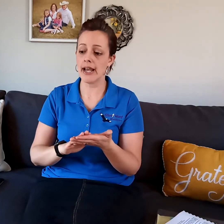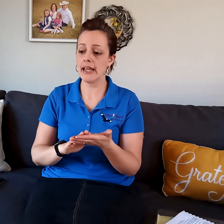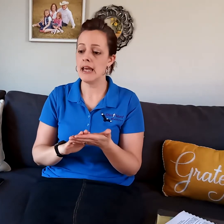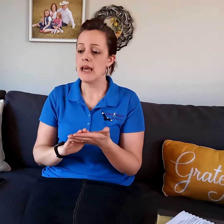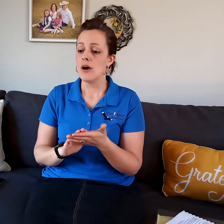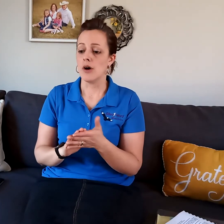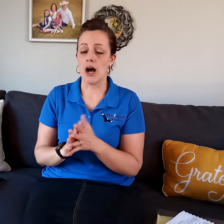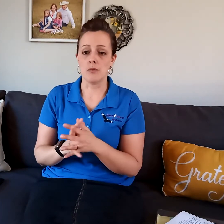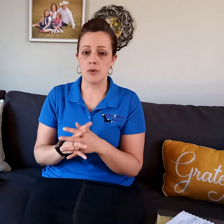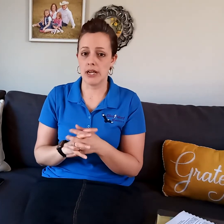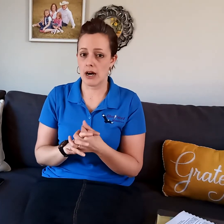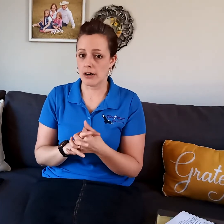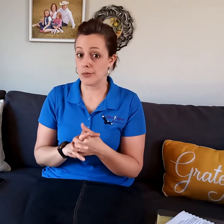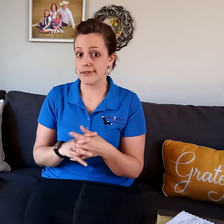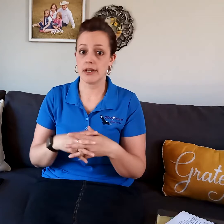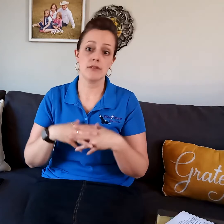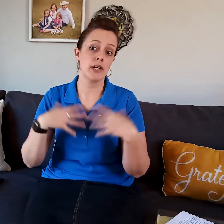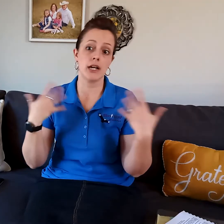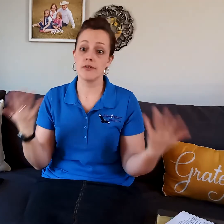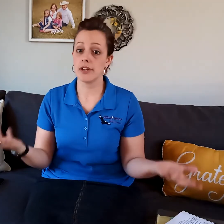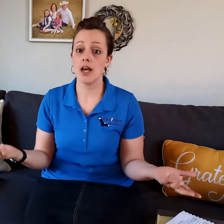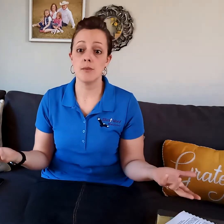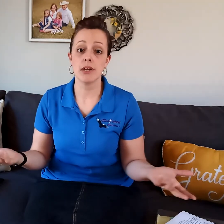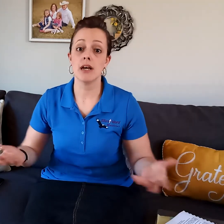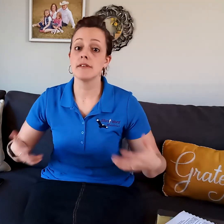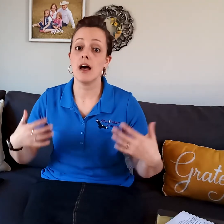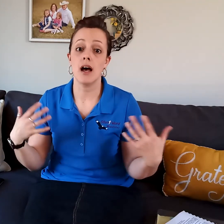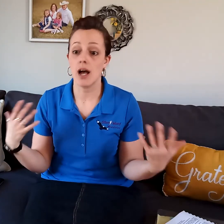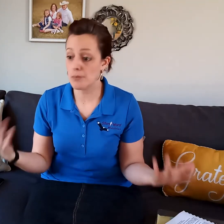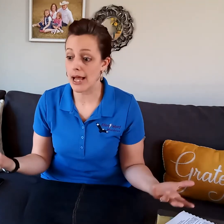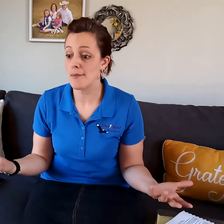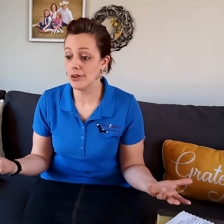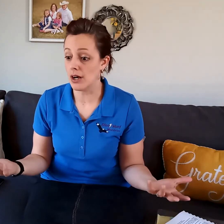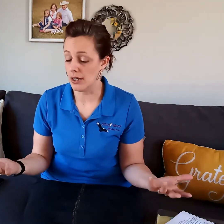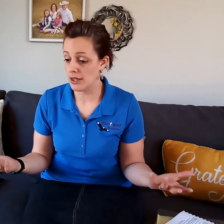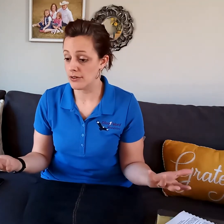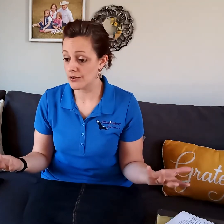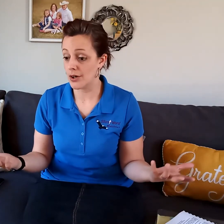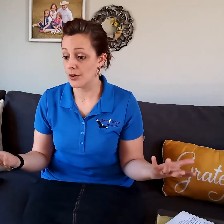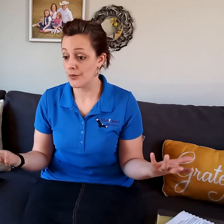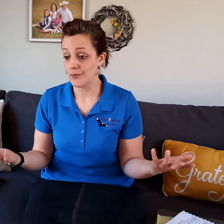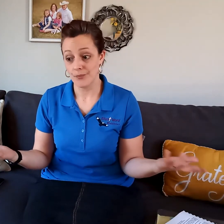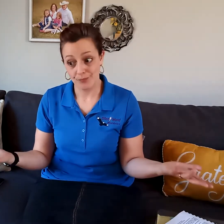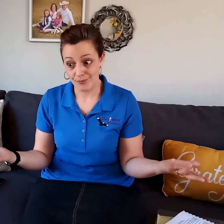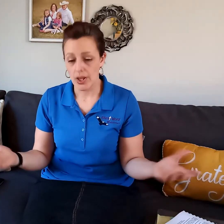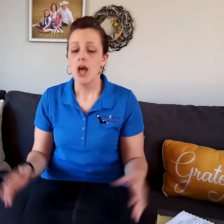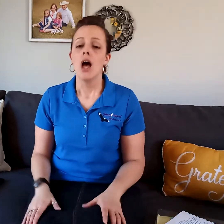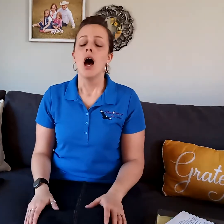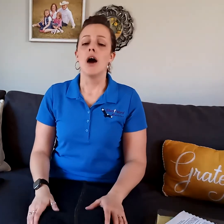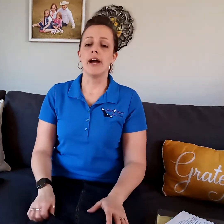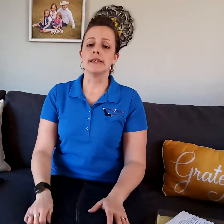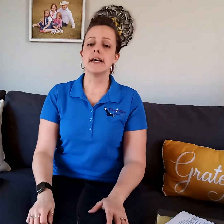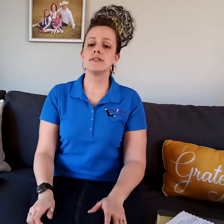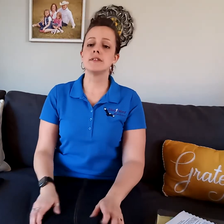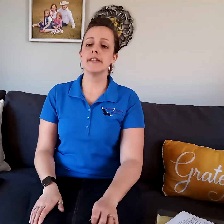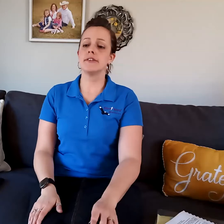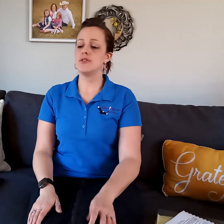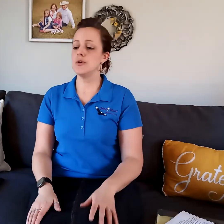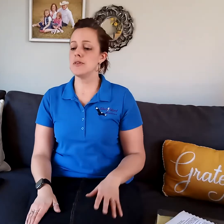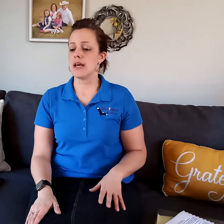right? We are once again running out of time because I blab a lot, and so, all right, let's do this.